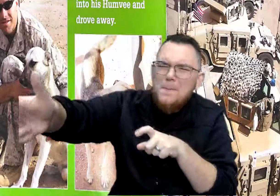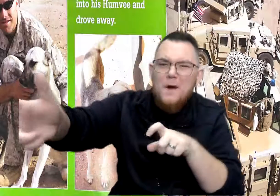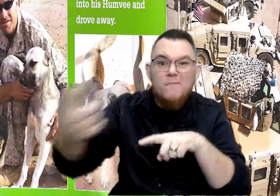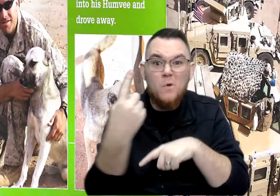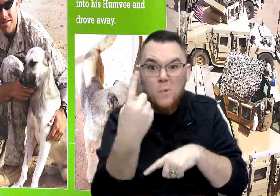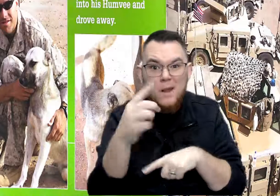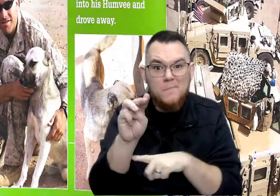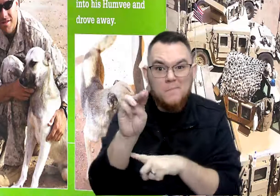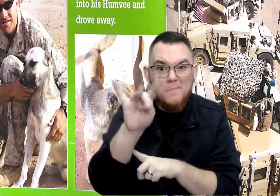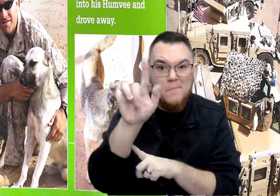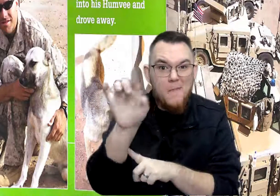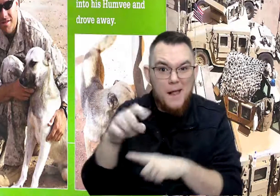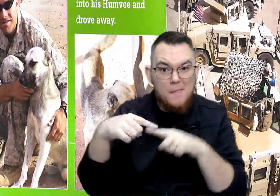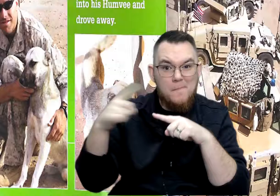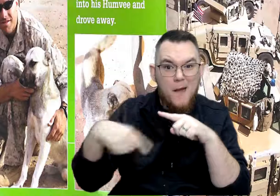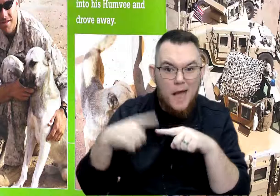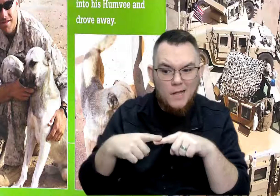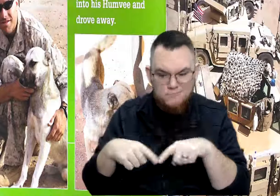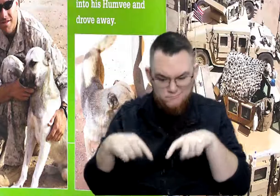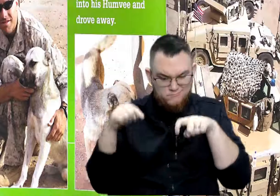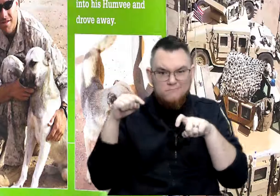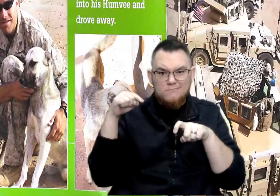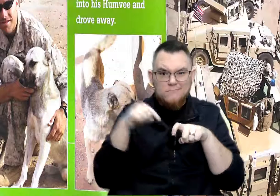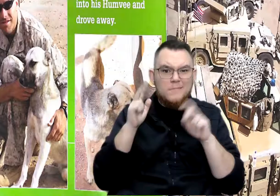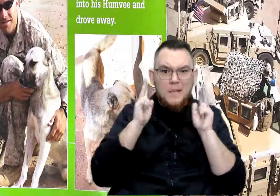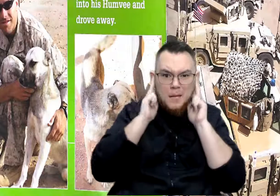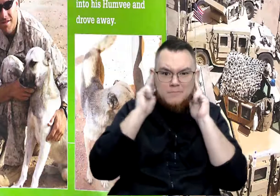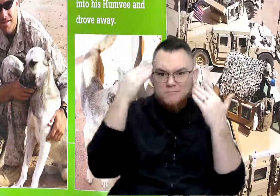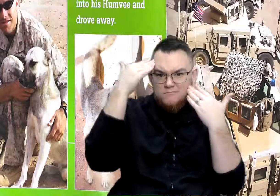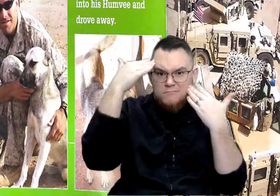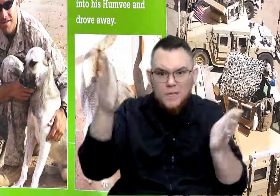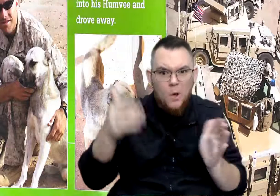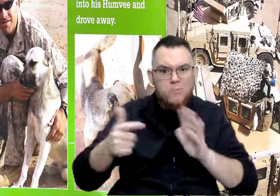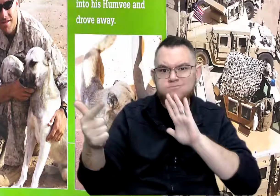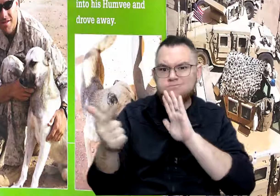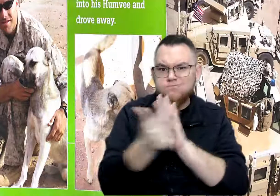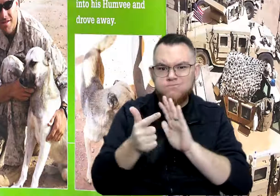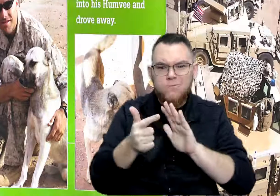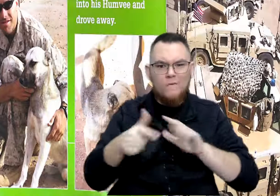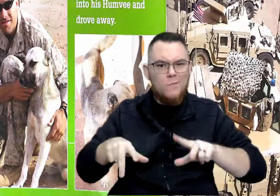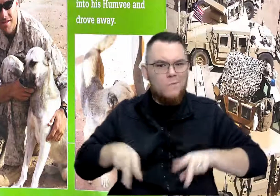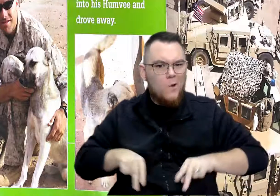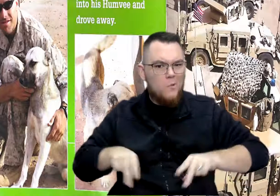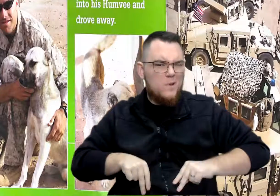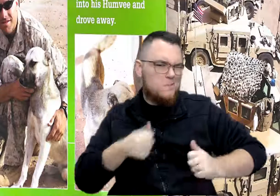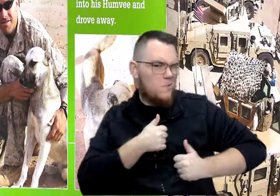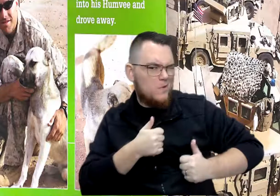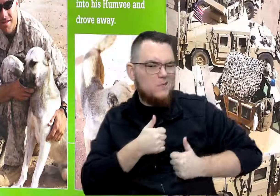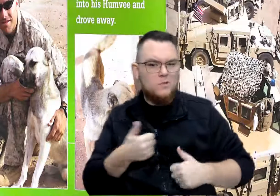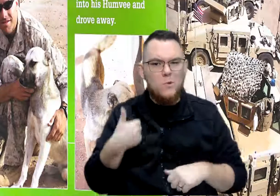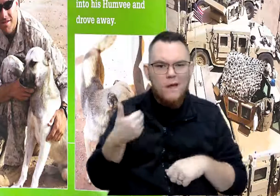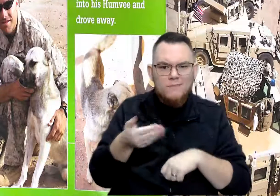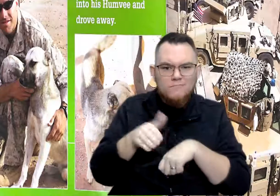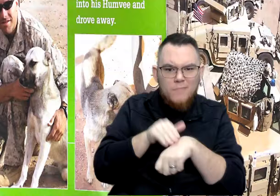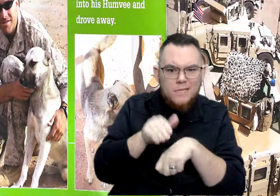no way of knowing that it was against the rules for Marines to have pets. Left behind, Nubs stared after